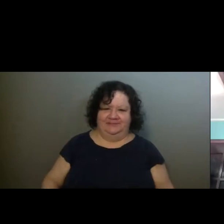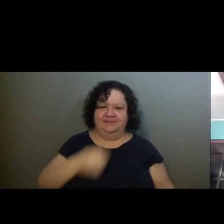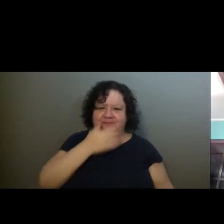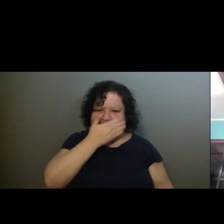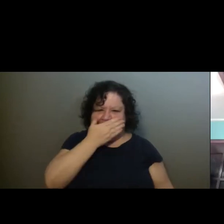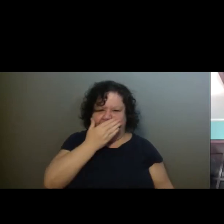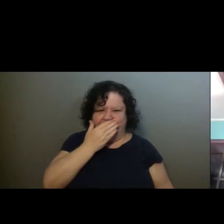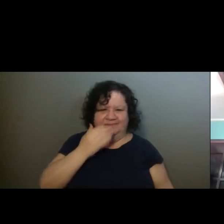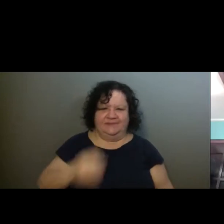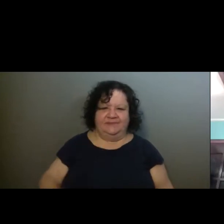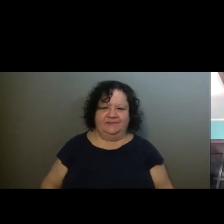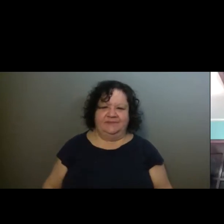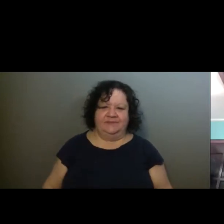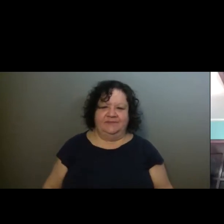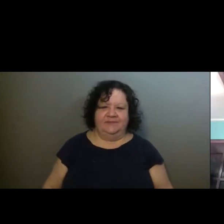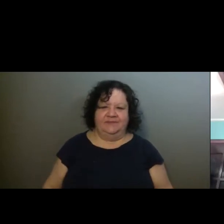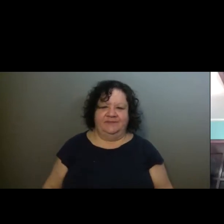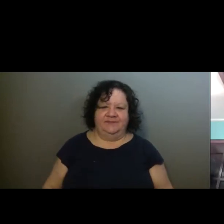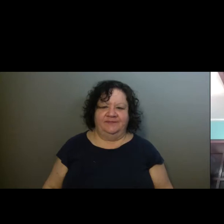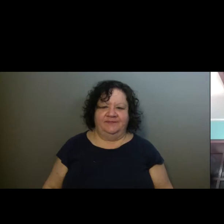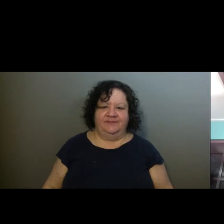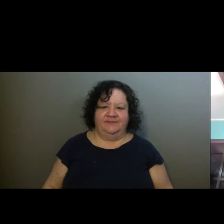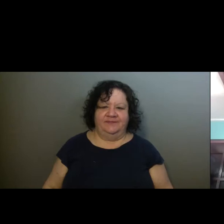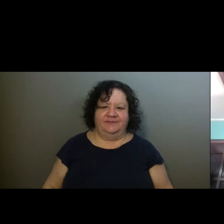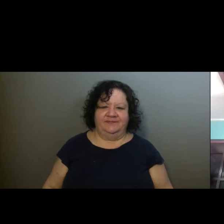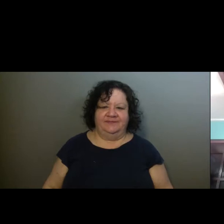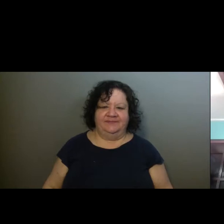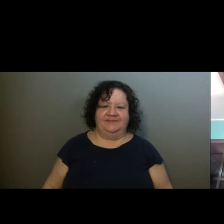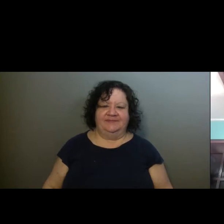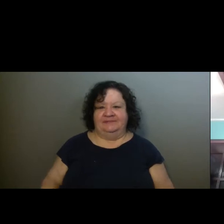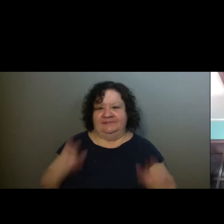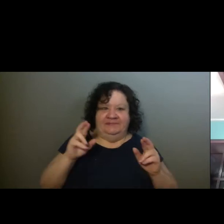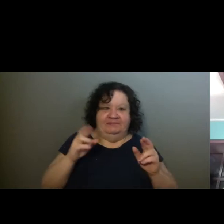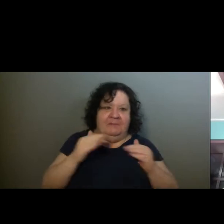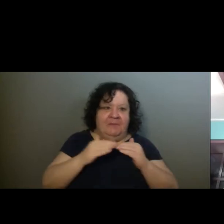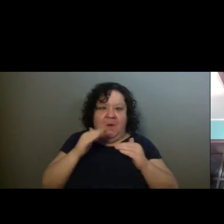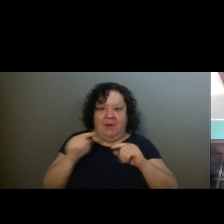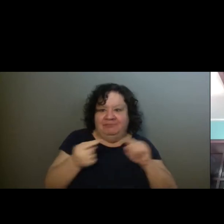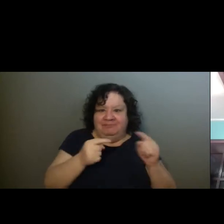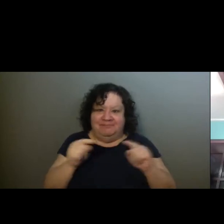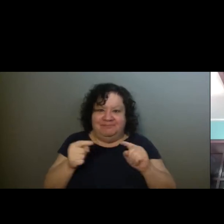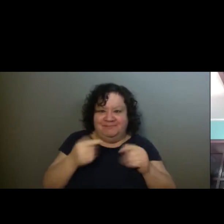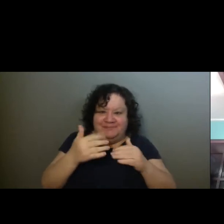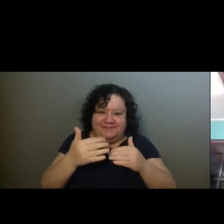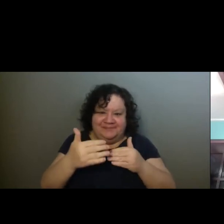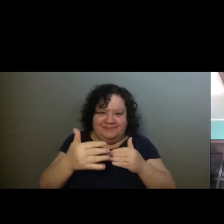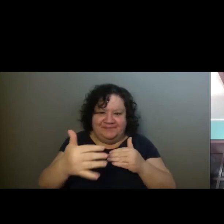interesting topics, discussions are going on. I will now invite